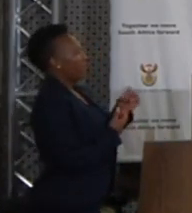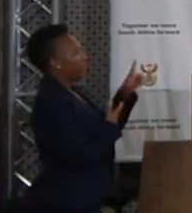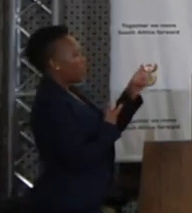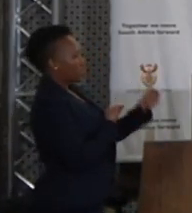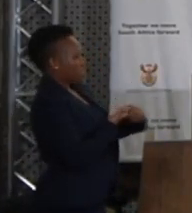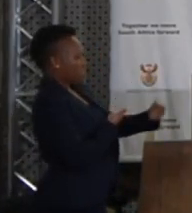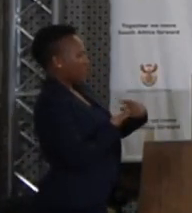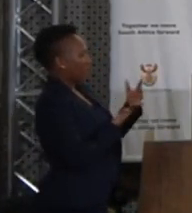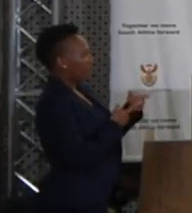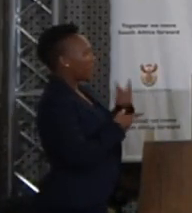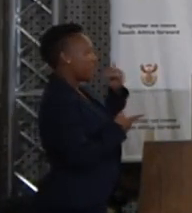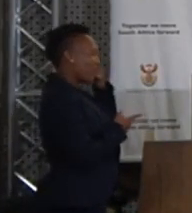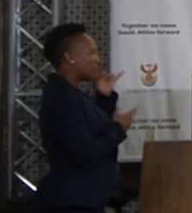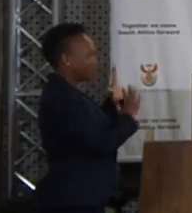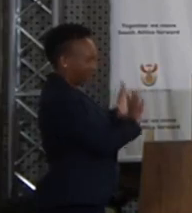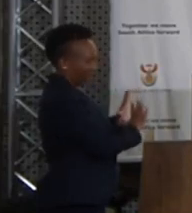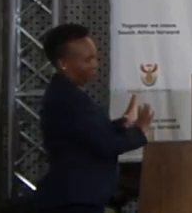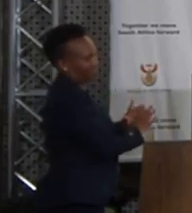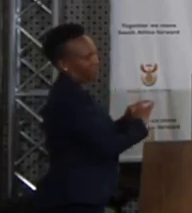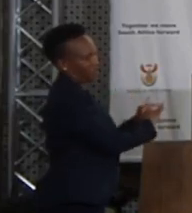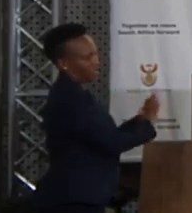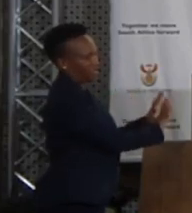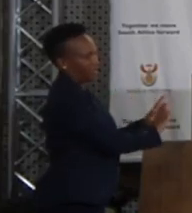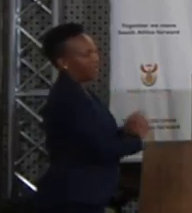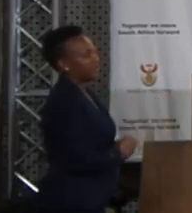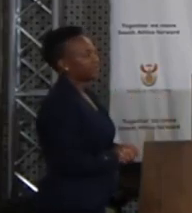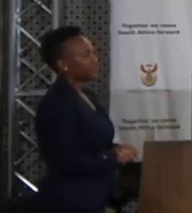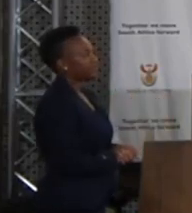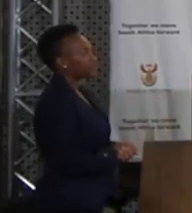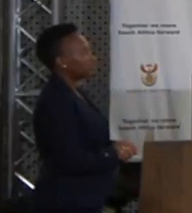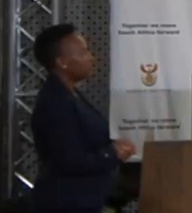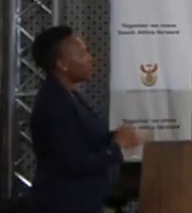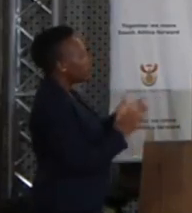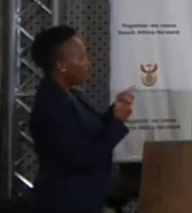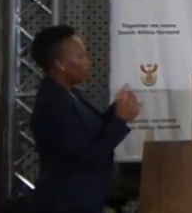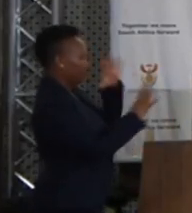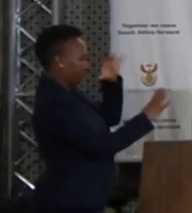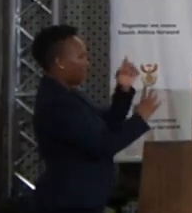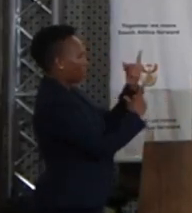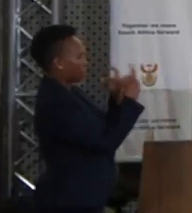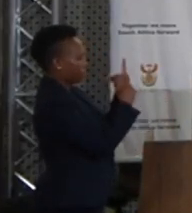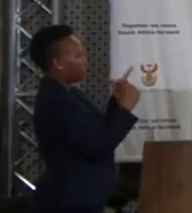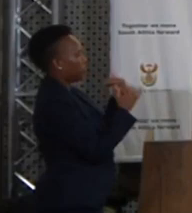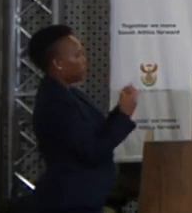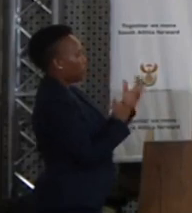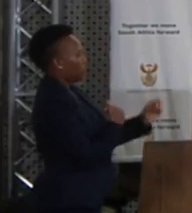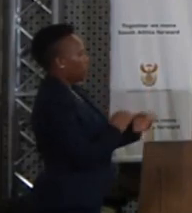let's leave those for now. Okay. Let's deal with those that we have had. Okay. Minister